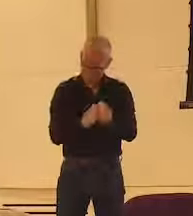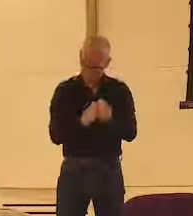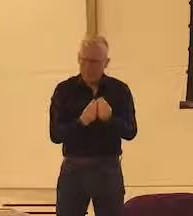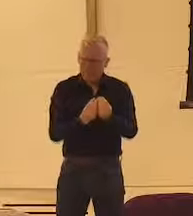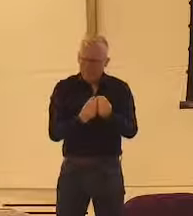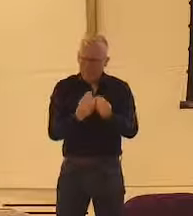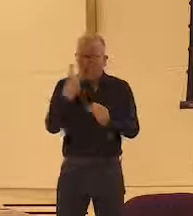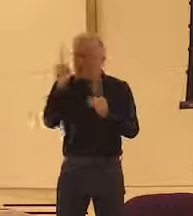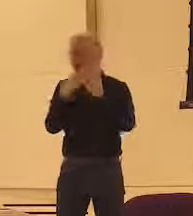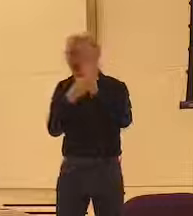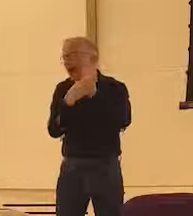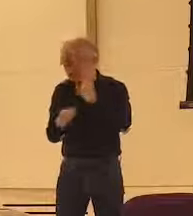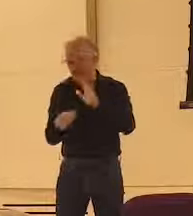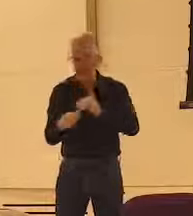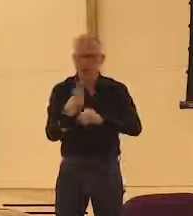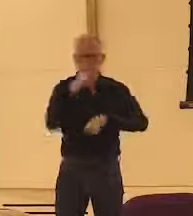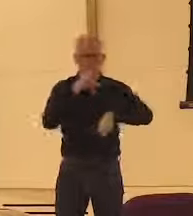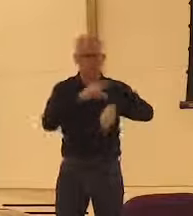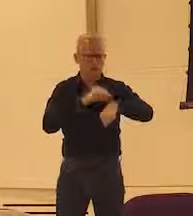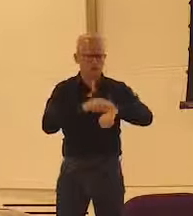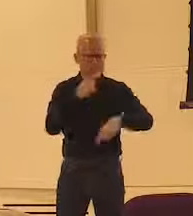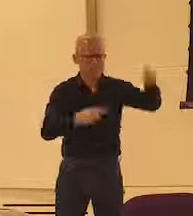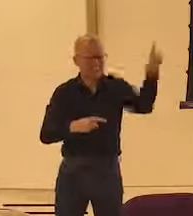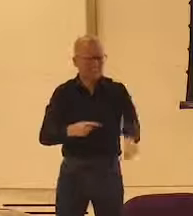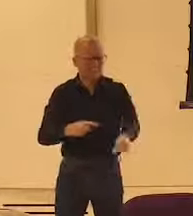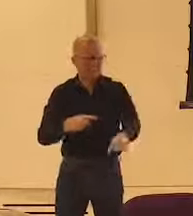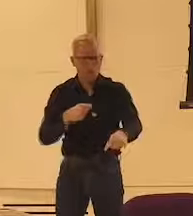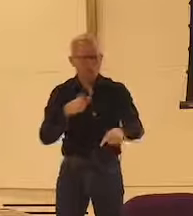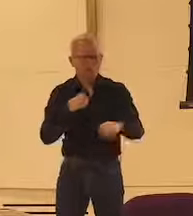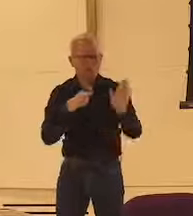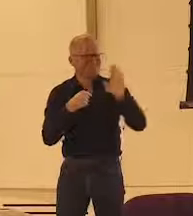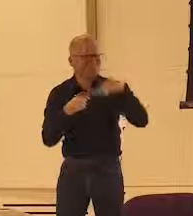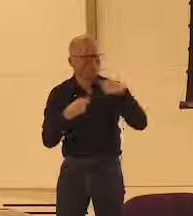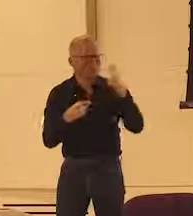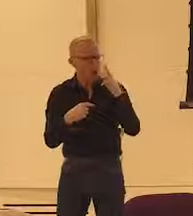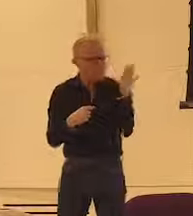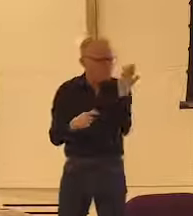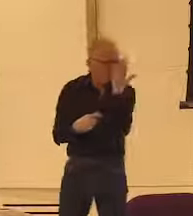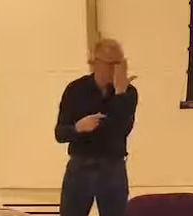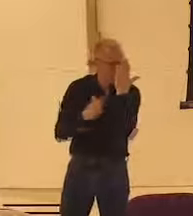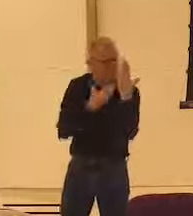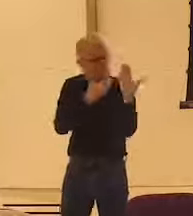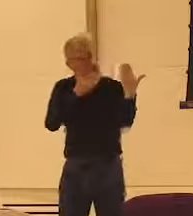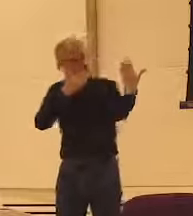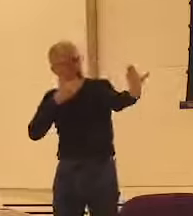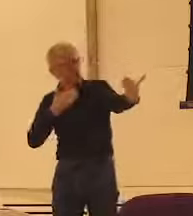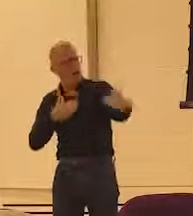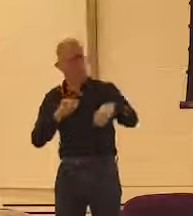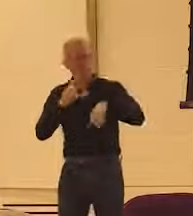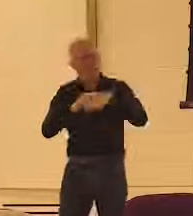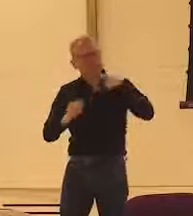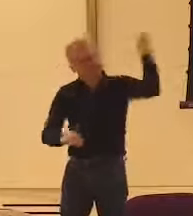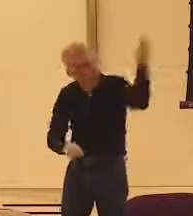their attitude was awful. To give you an example, the doctor was just saying, "Sit down."